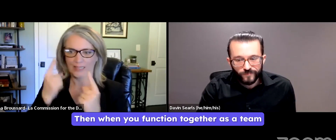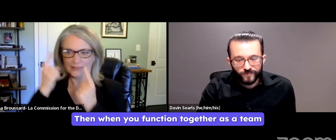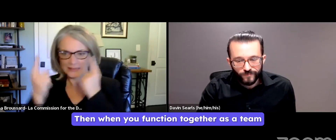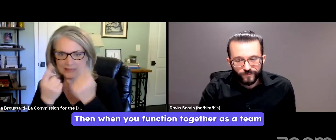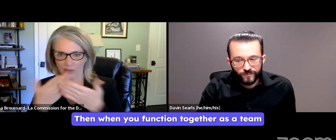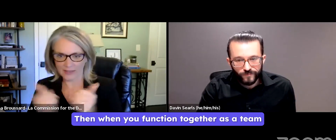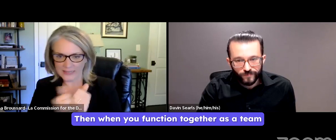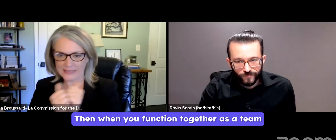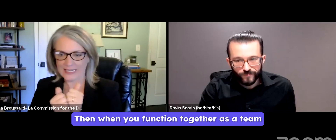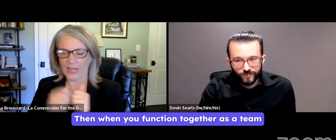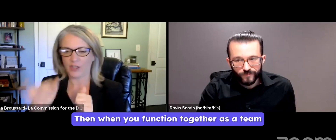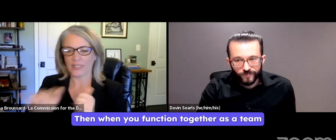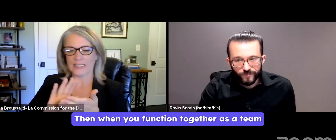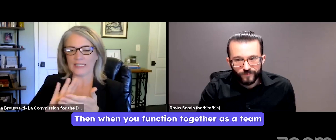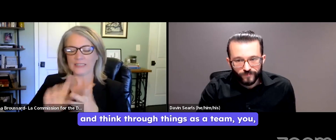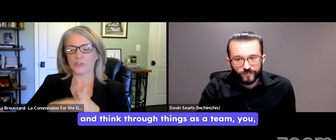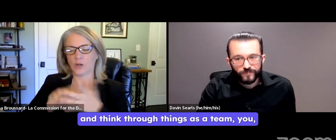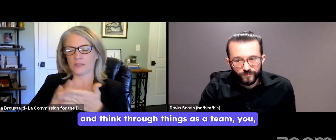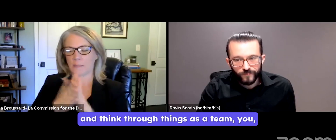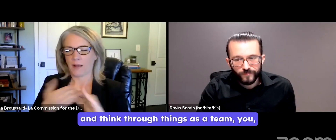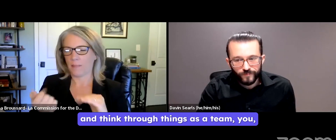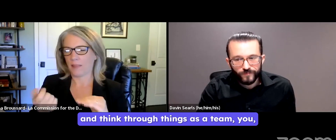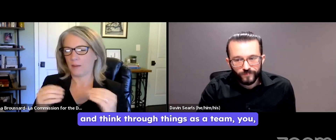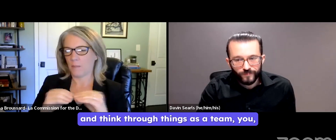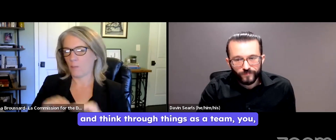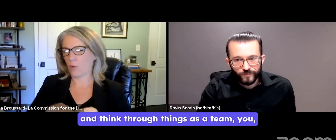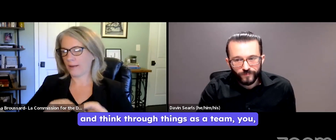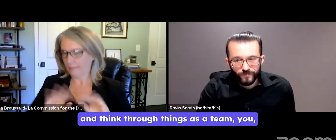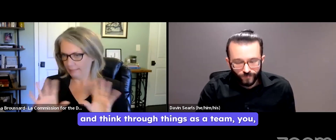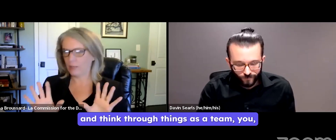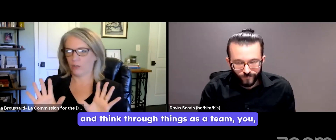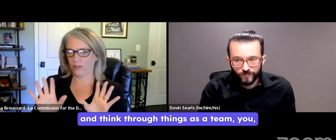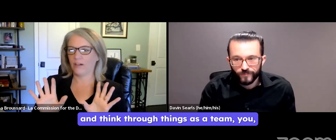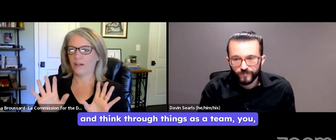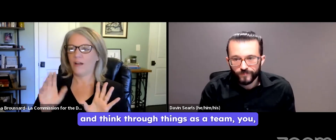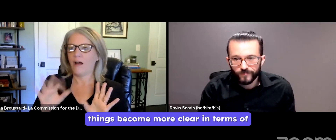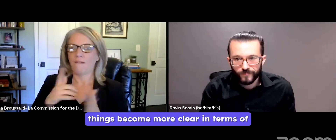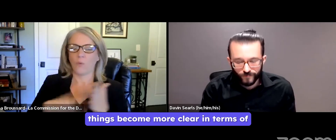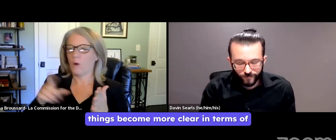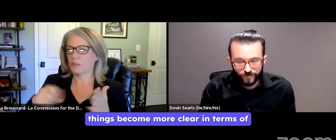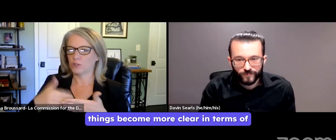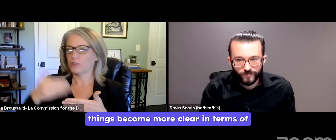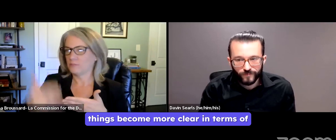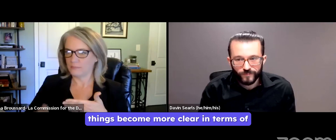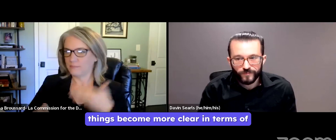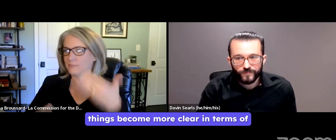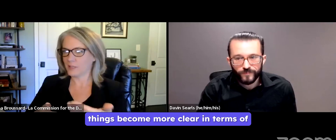Then when you function together as a team and think through things as a team, things become more clear